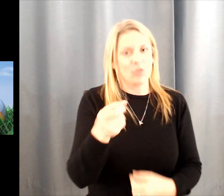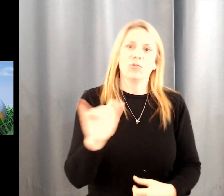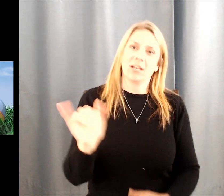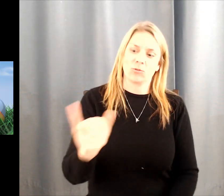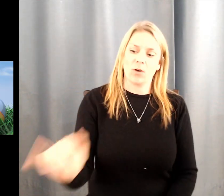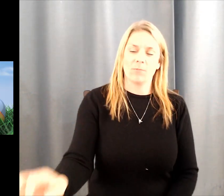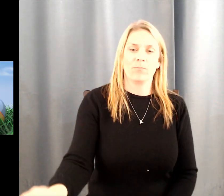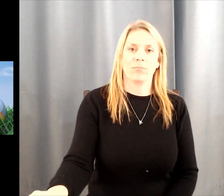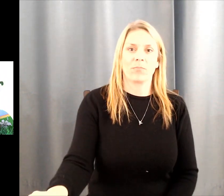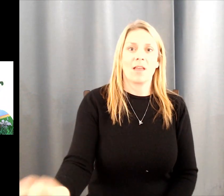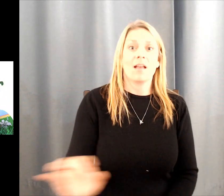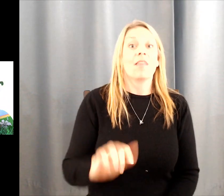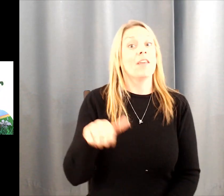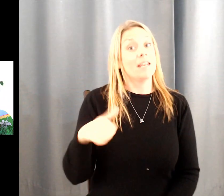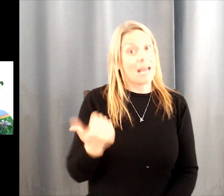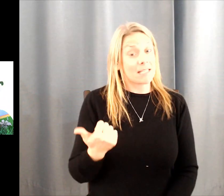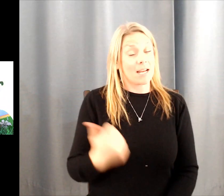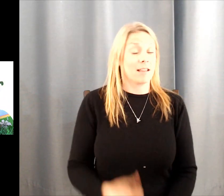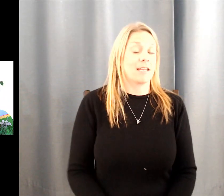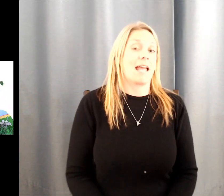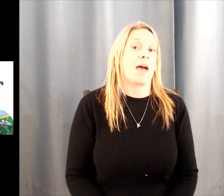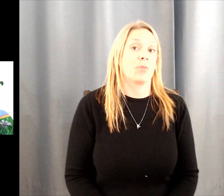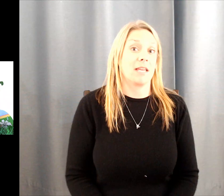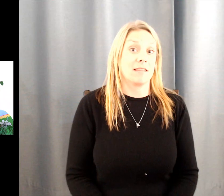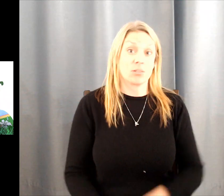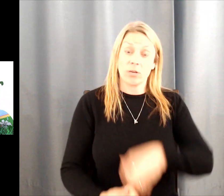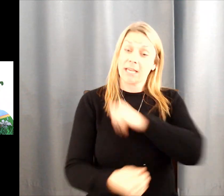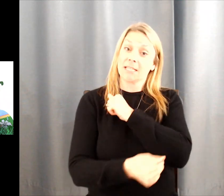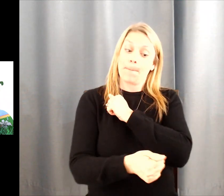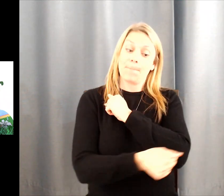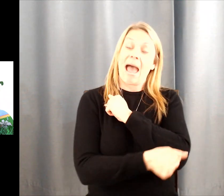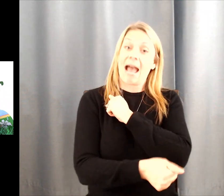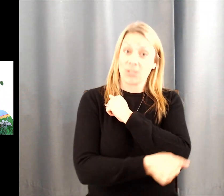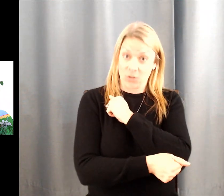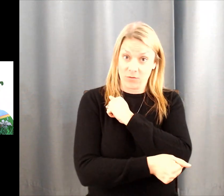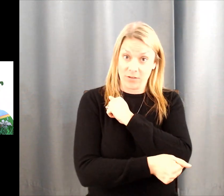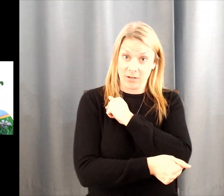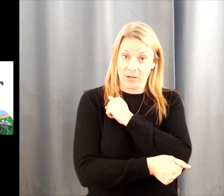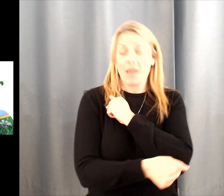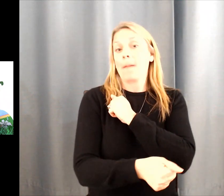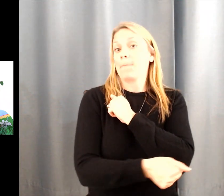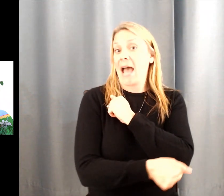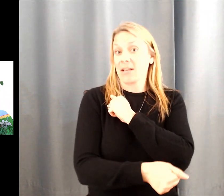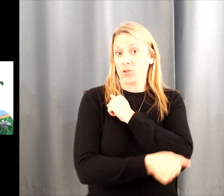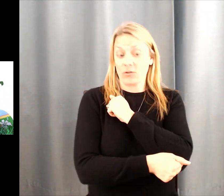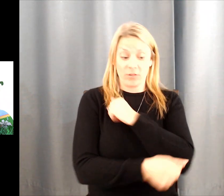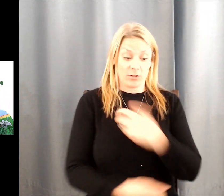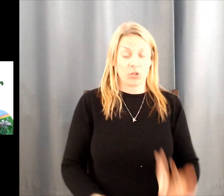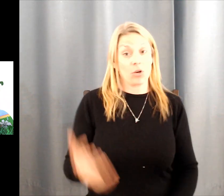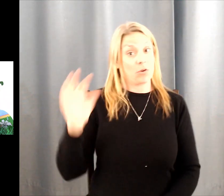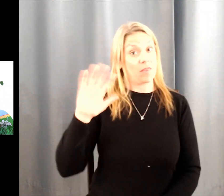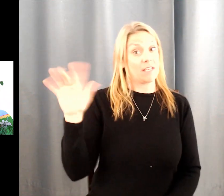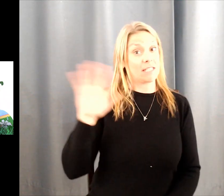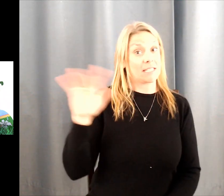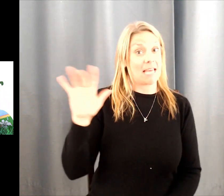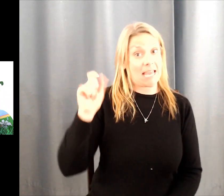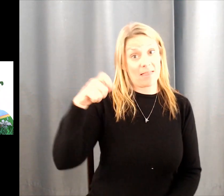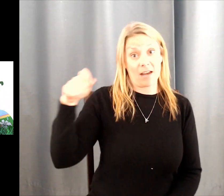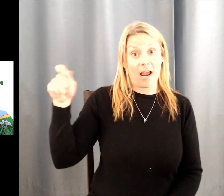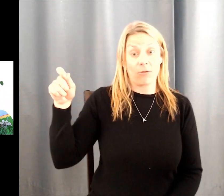well. The next holiday happening this week is Passover. Passover. So this is the hand that I write with.